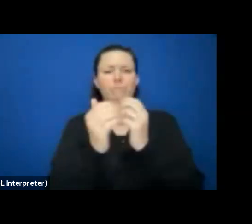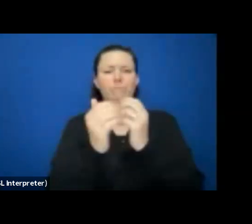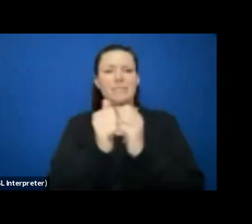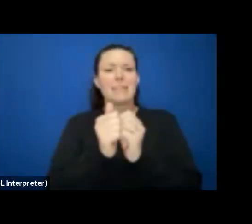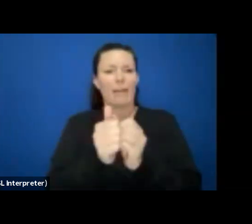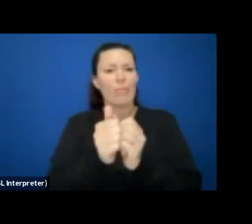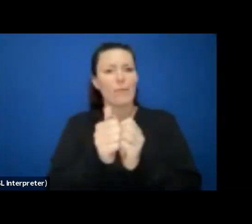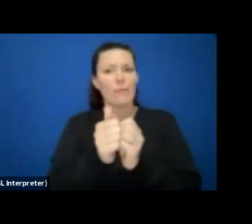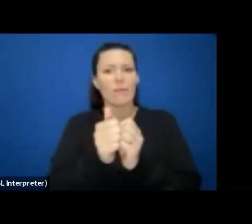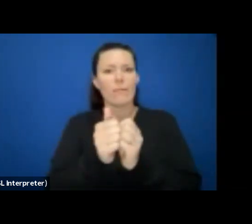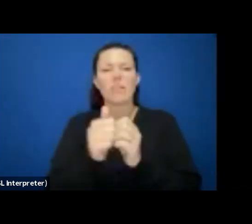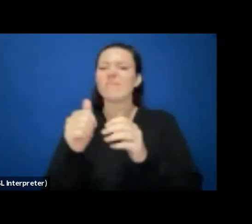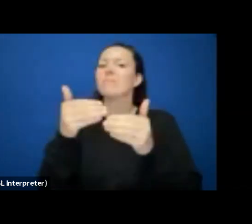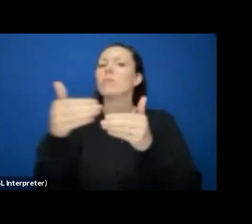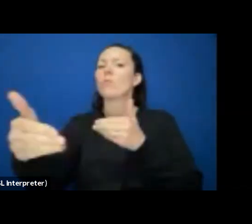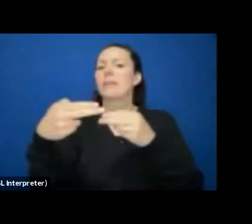We can go next.